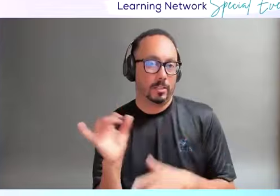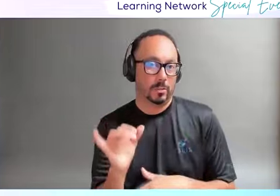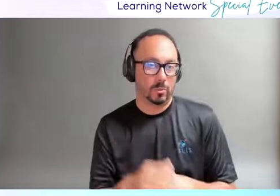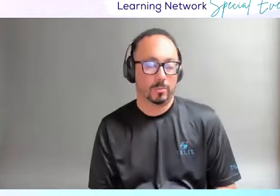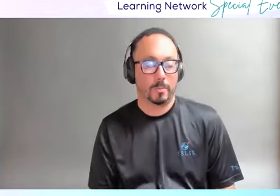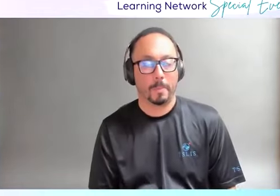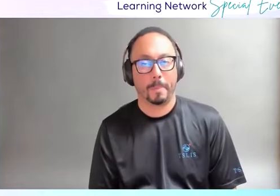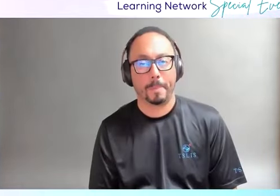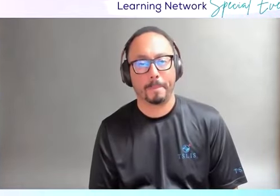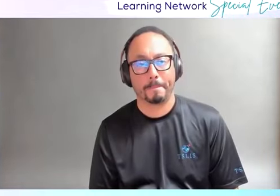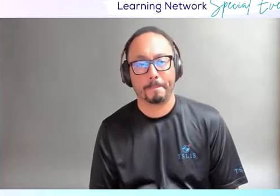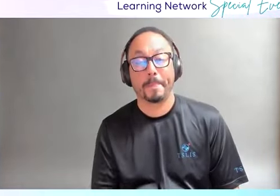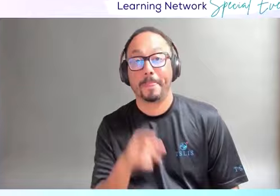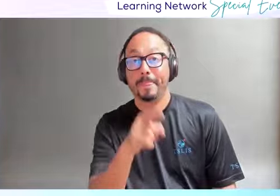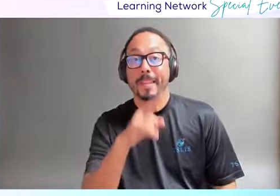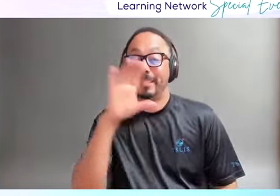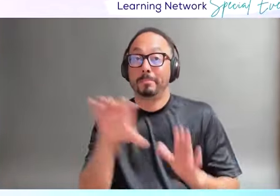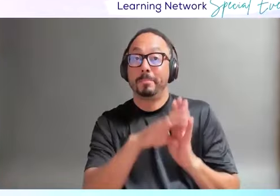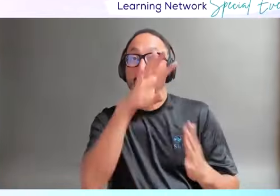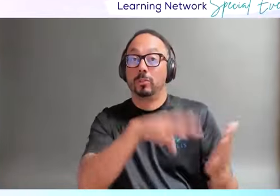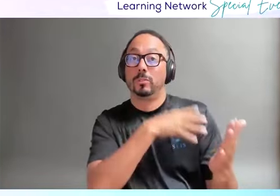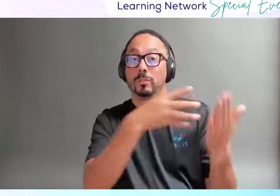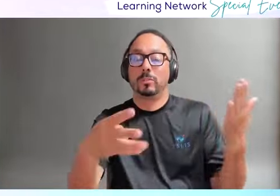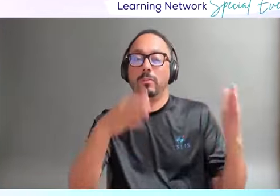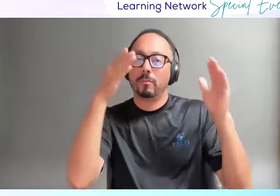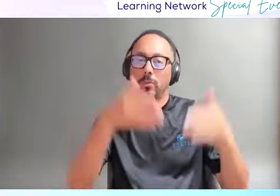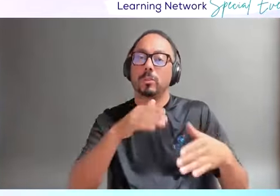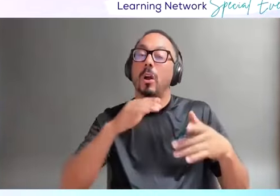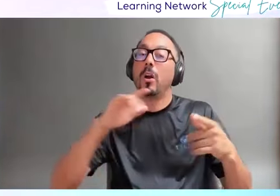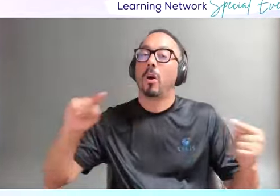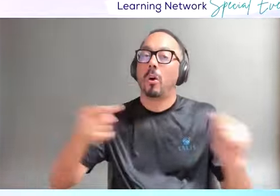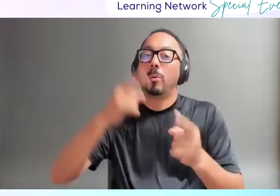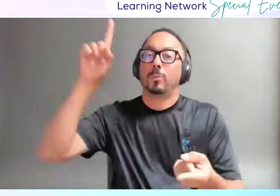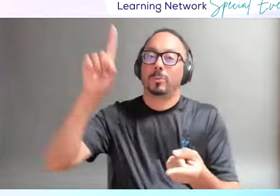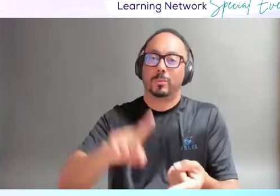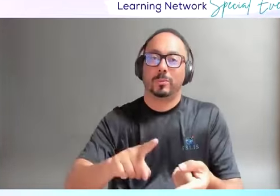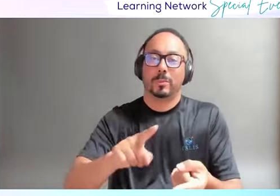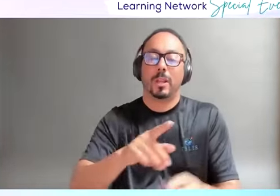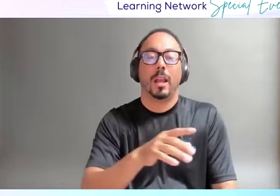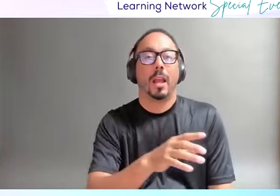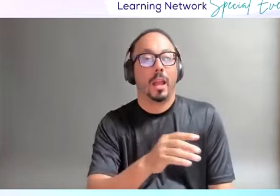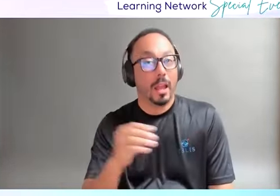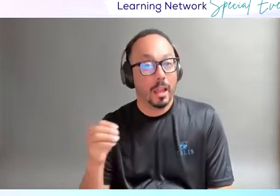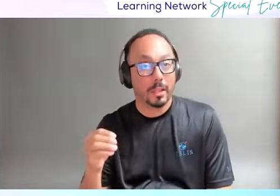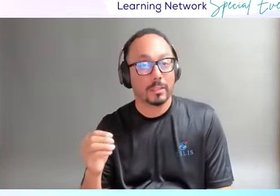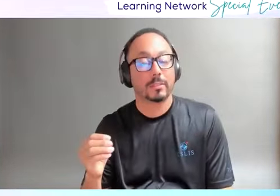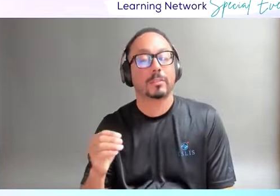diagram focuses on harm reduction and focuses on some of those responses around illegal drug use,